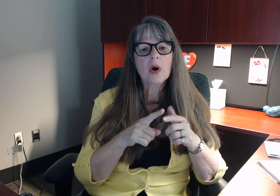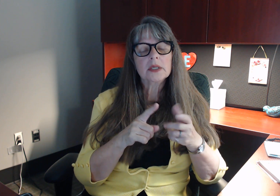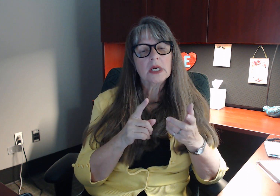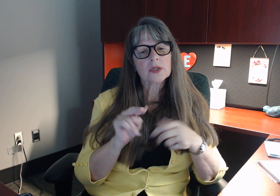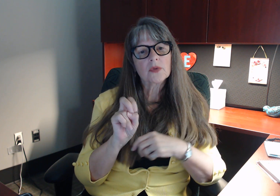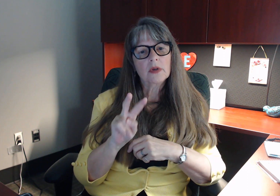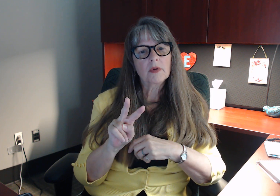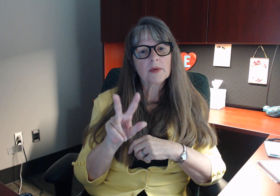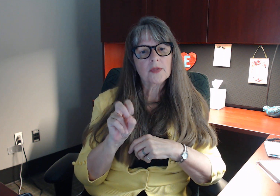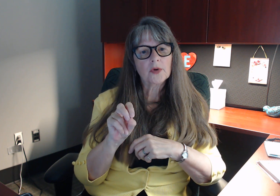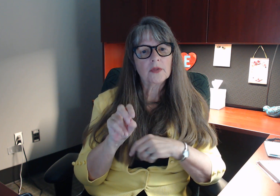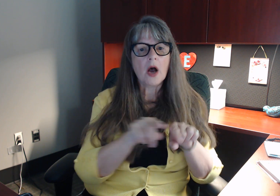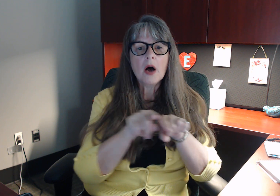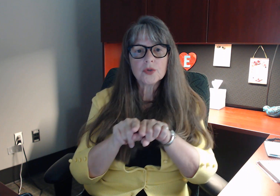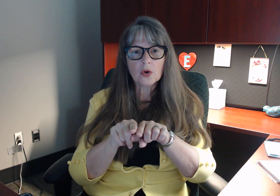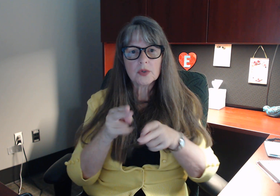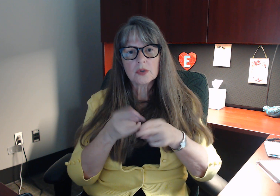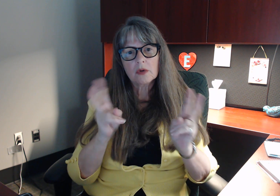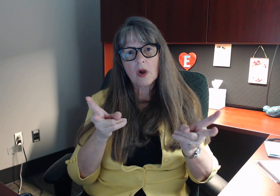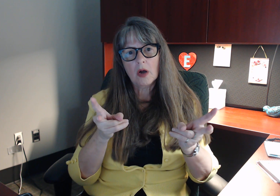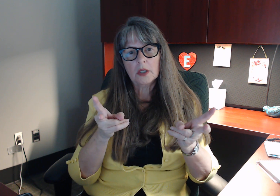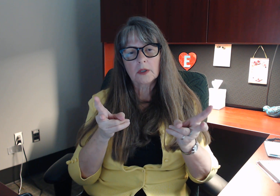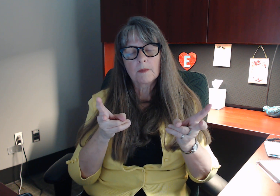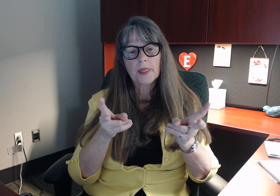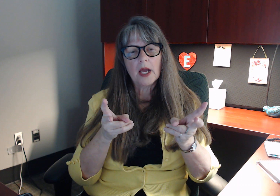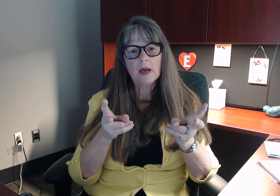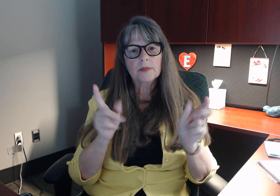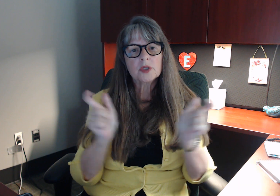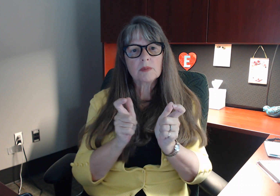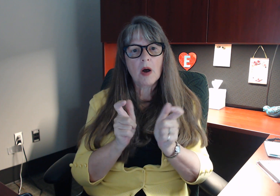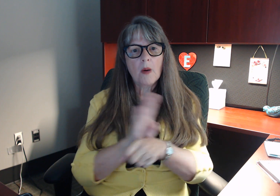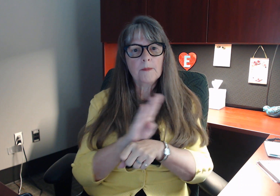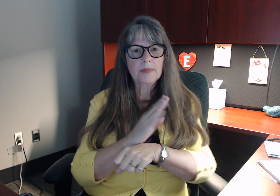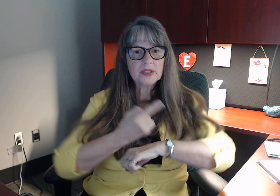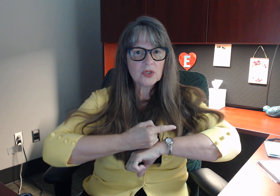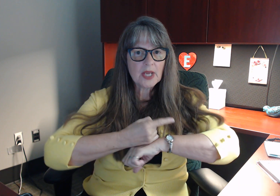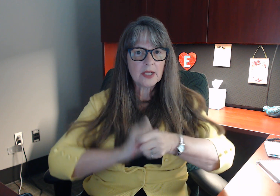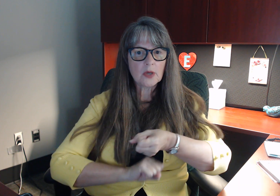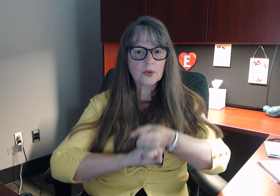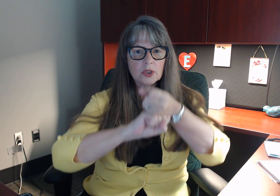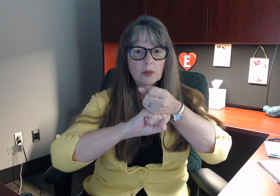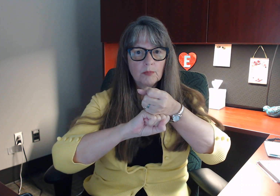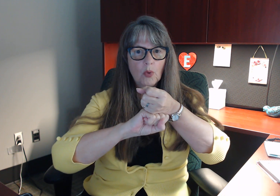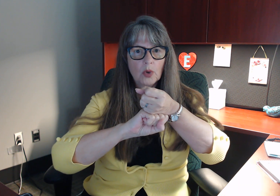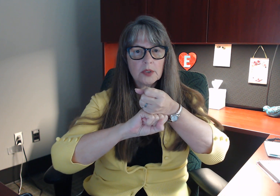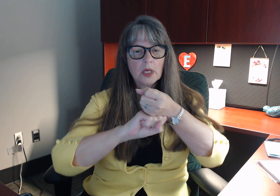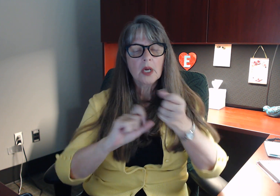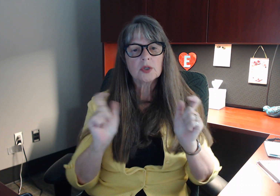want, so that November the 30th also is called Small Business Day, because they want to support